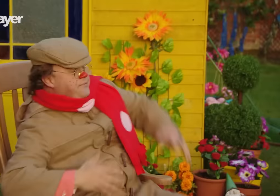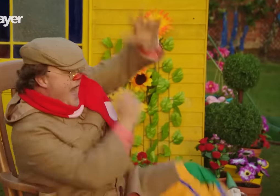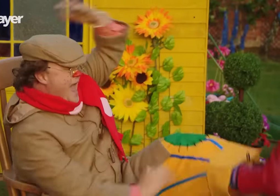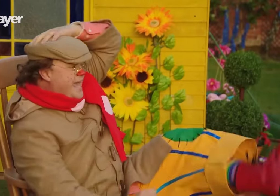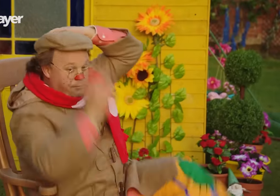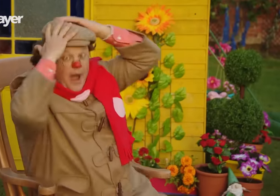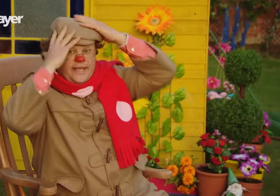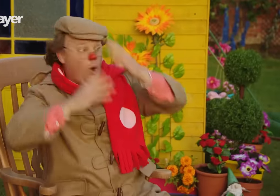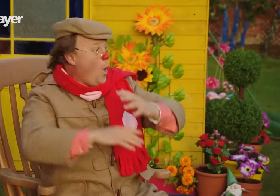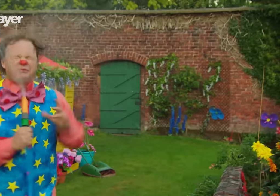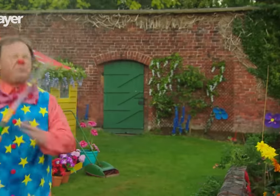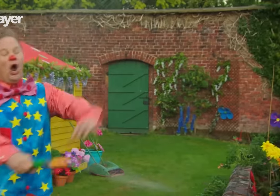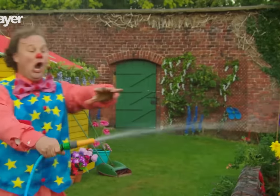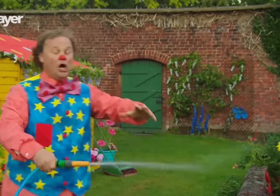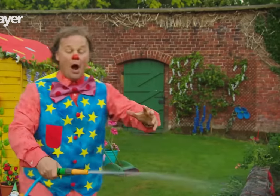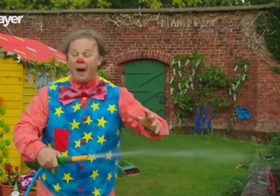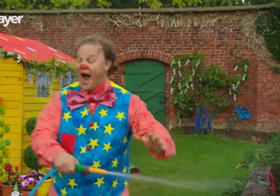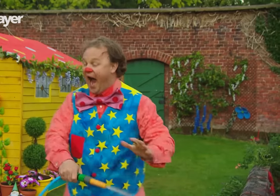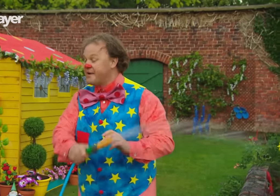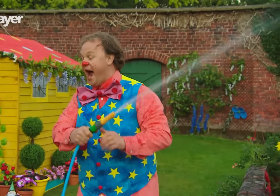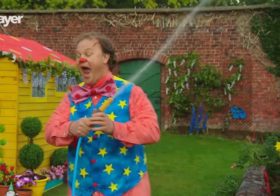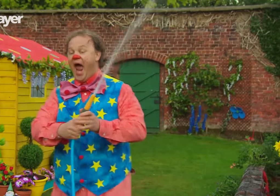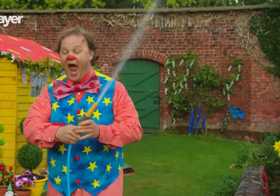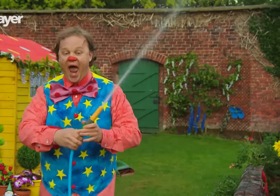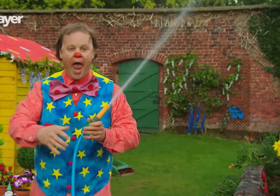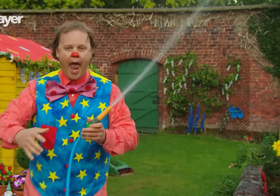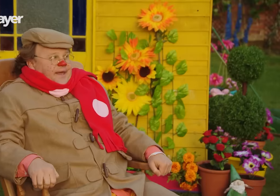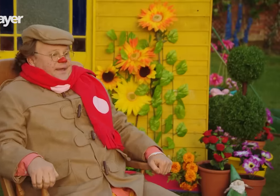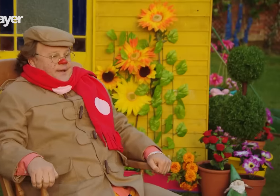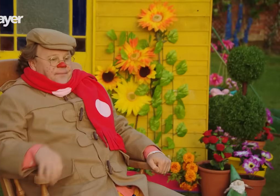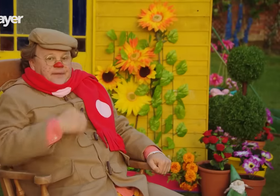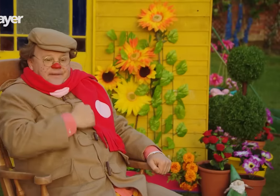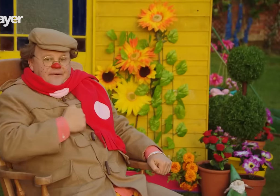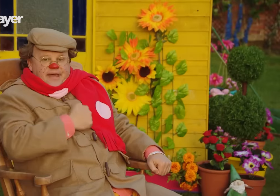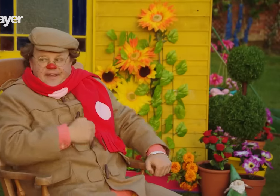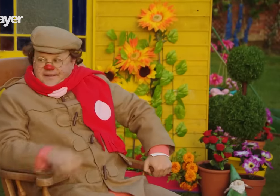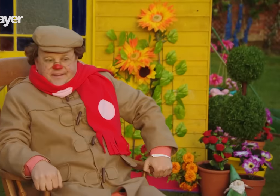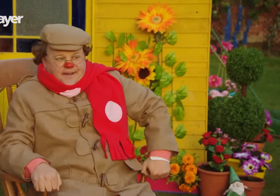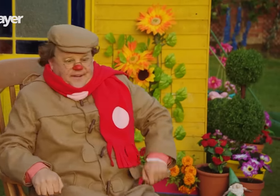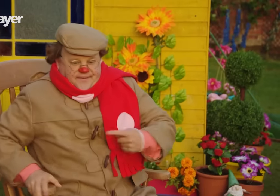Yeah! Grandad Tumble's rocking chair has found the water. Sorry. I'll just,